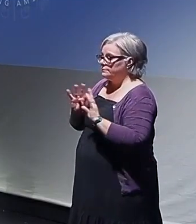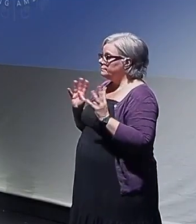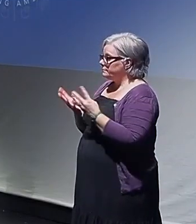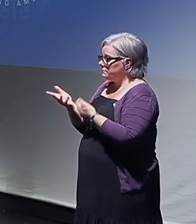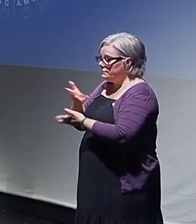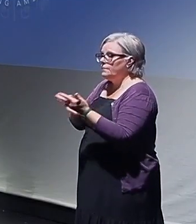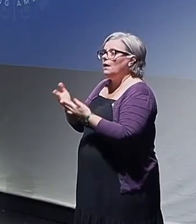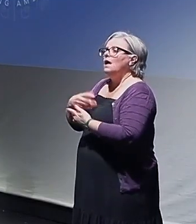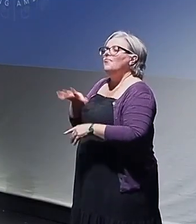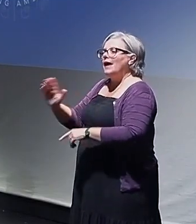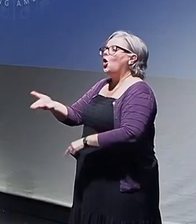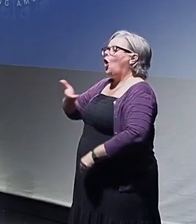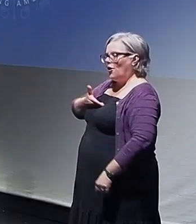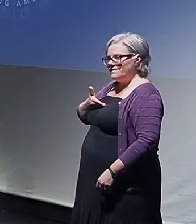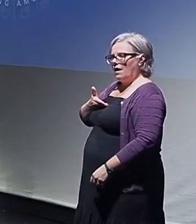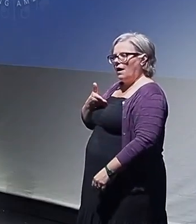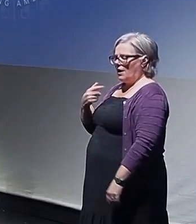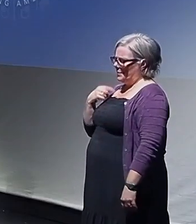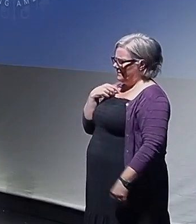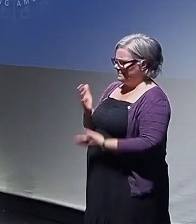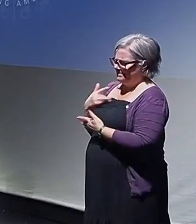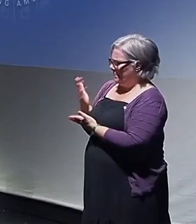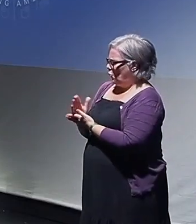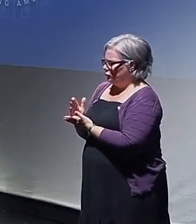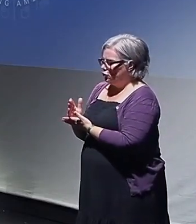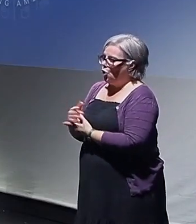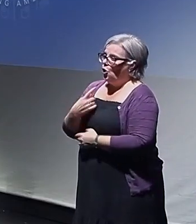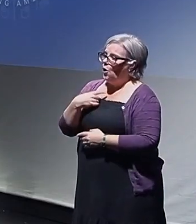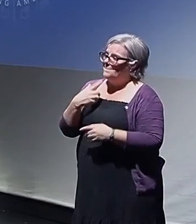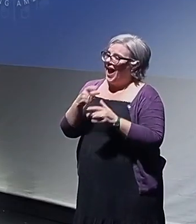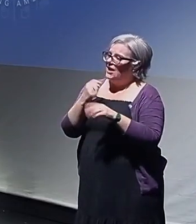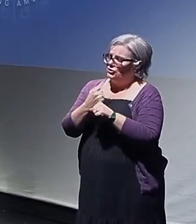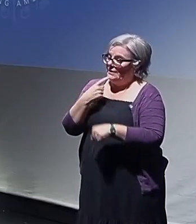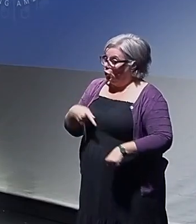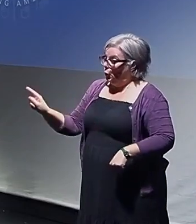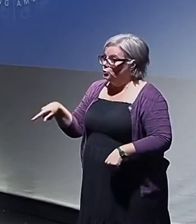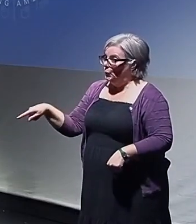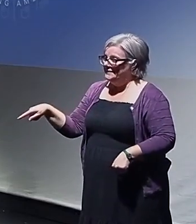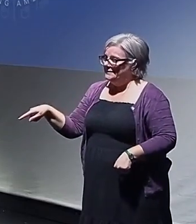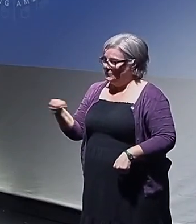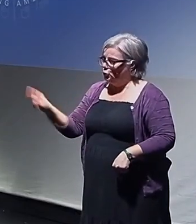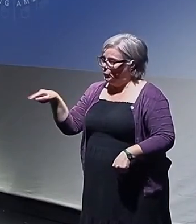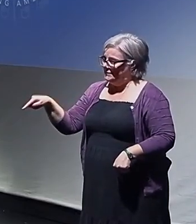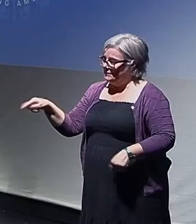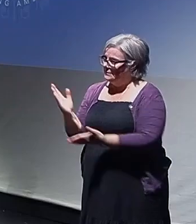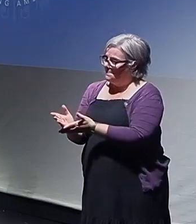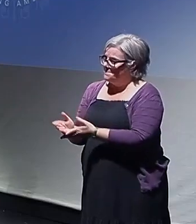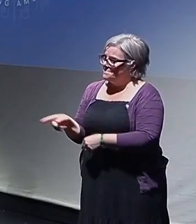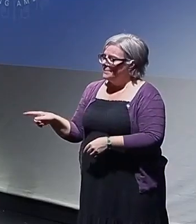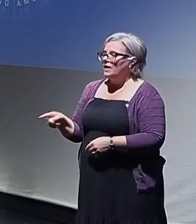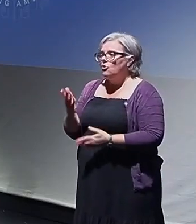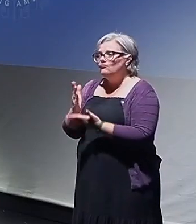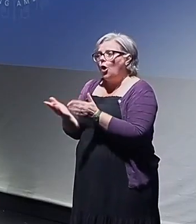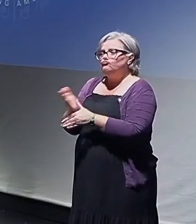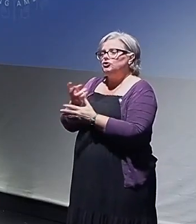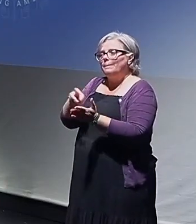when it got offered to me, I was like, oh, I'm not sure about it. And my agent was like, darling, you're doing this play. I was like, okay, fine. So it was only originally booked for like